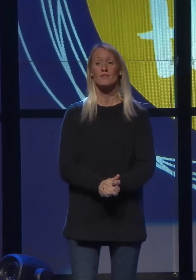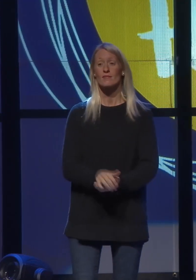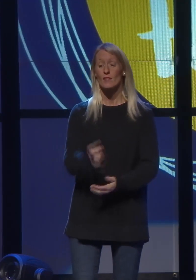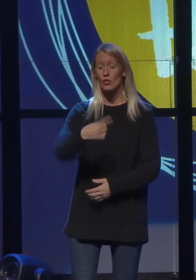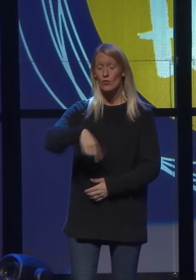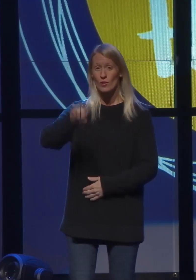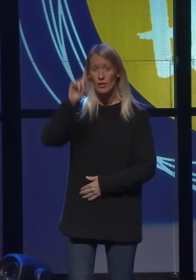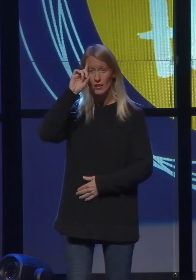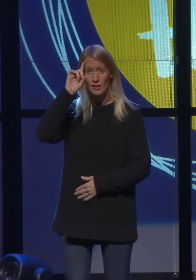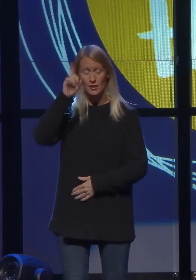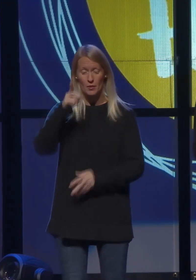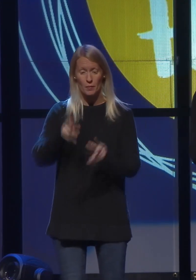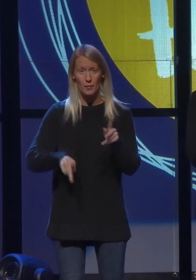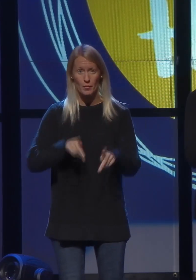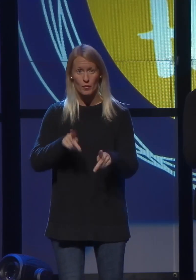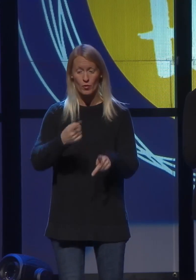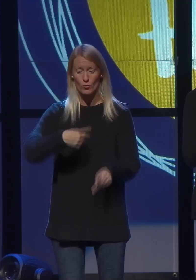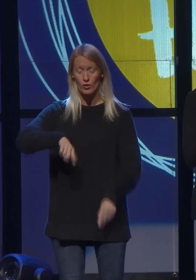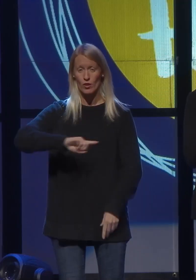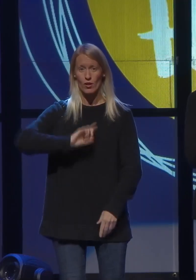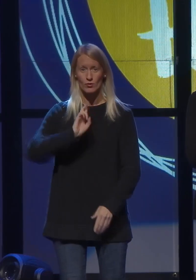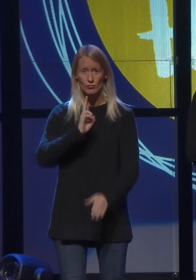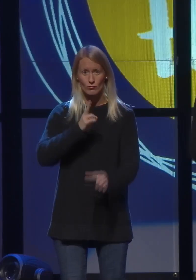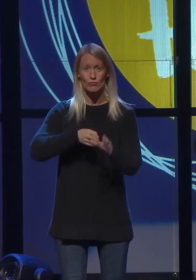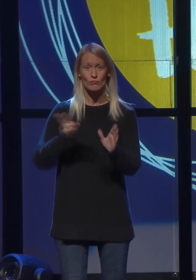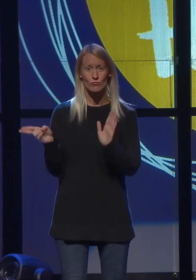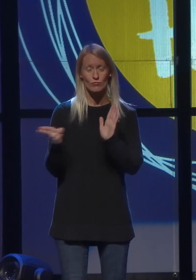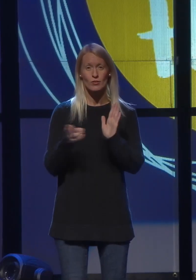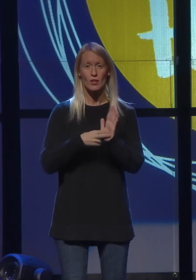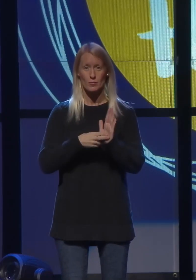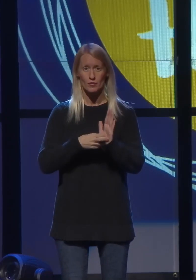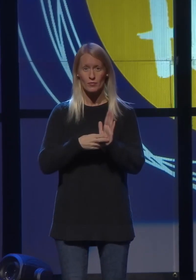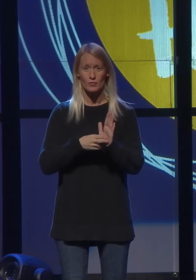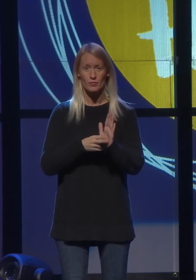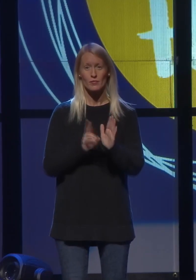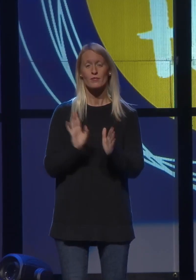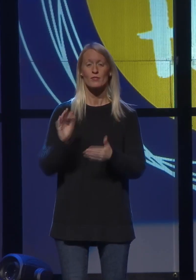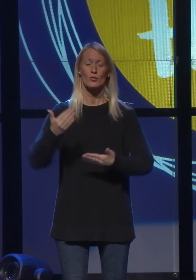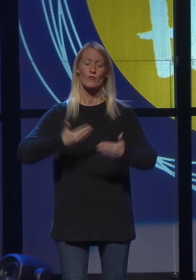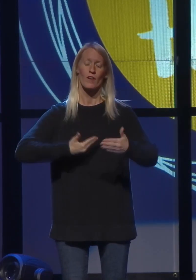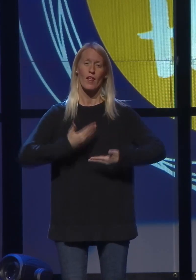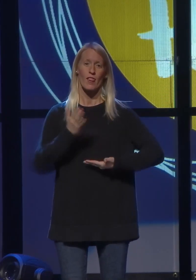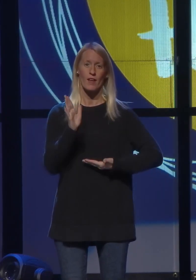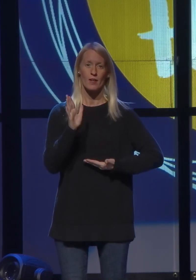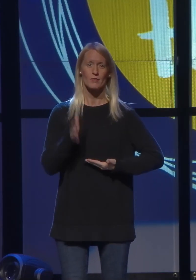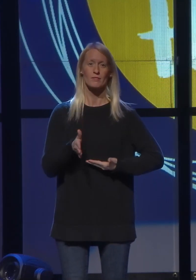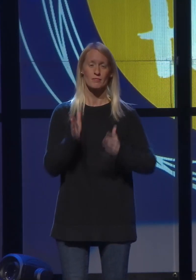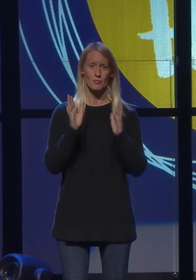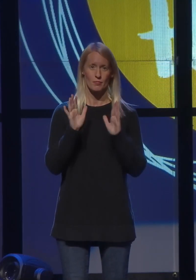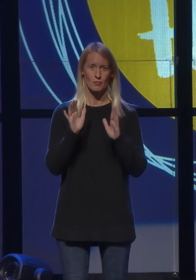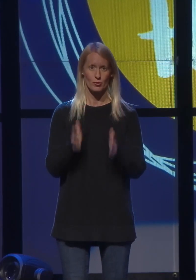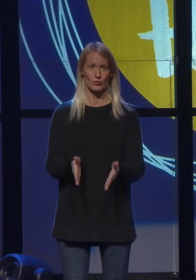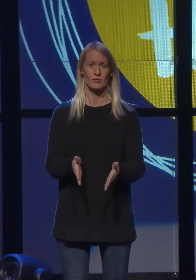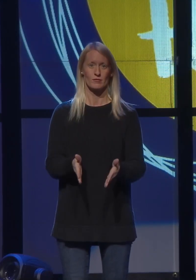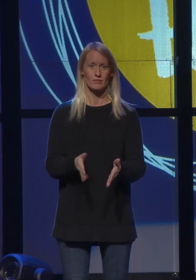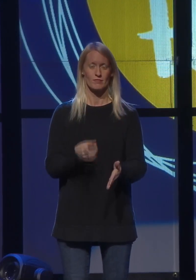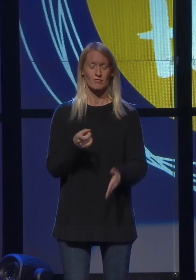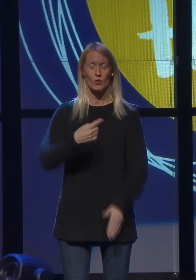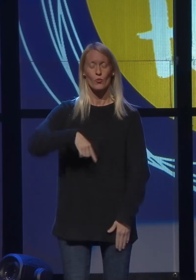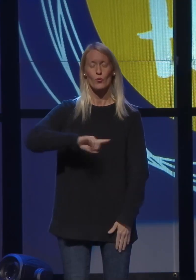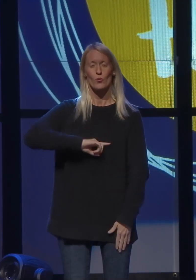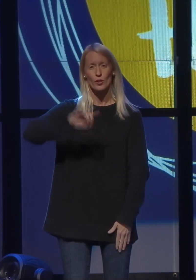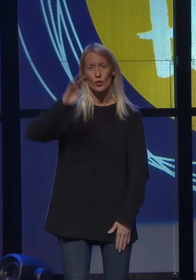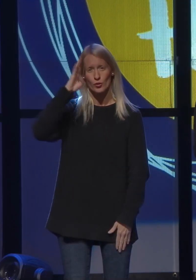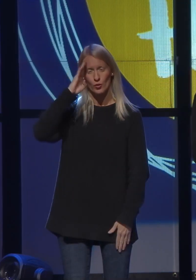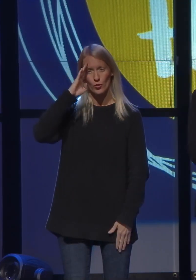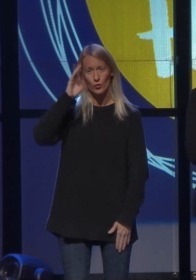people, we've all just signed you up to invite that person. We know And I'm sure you all have experienced this too, where a